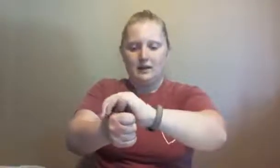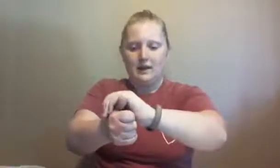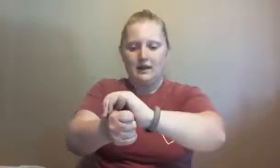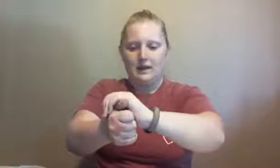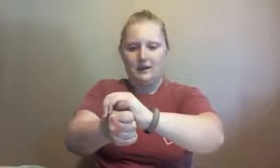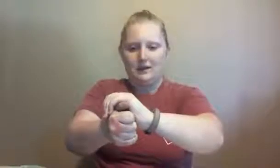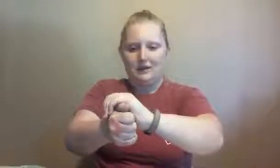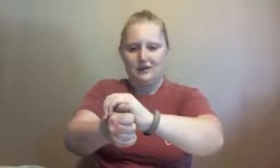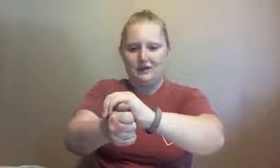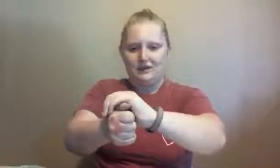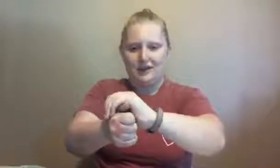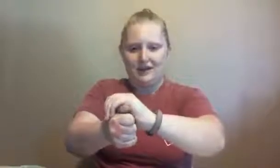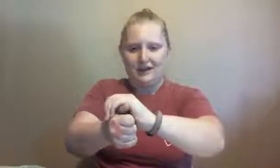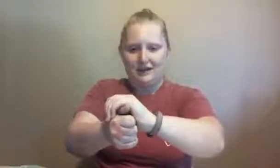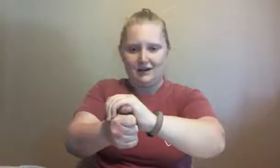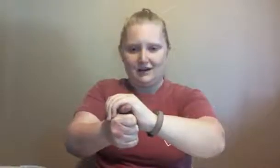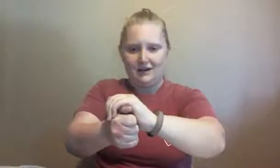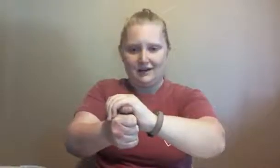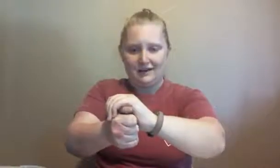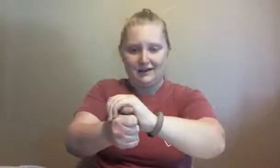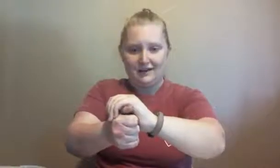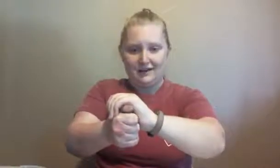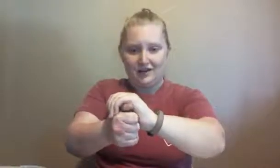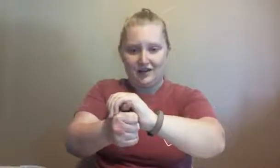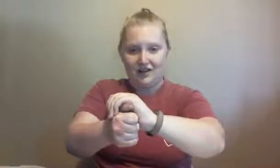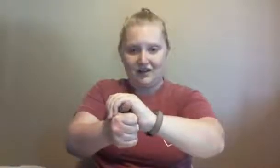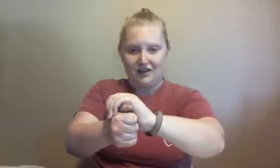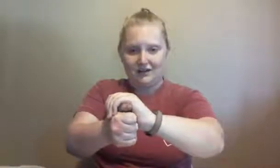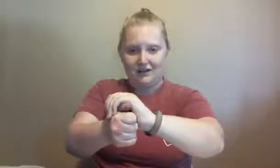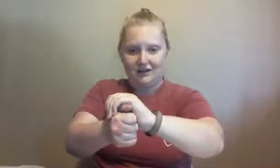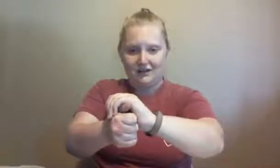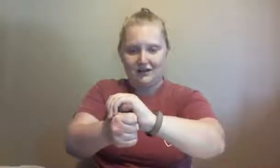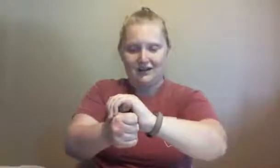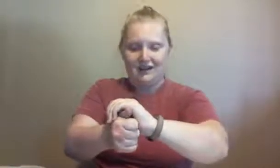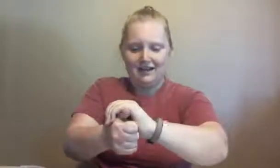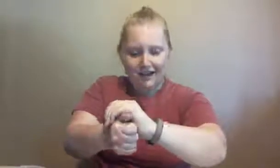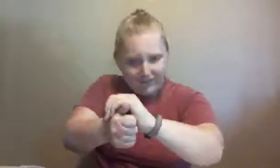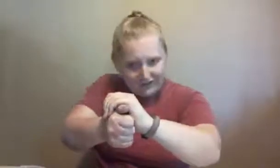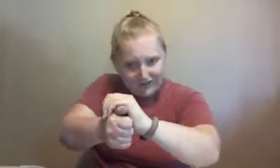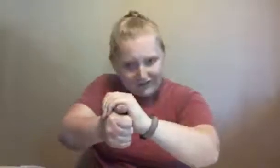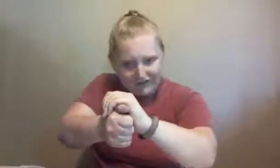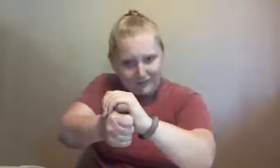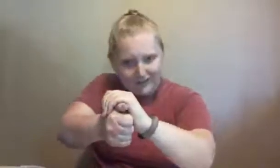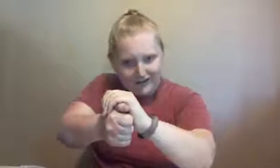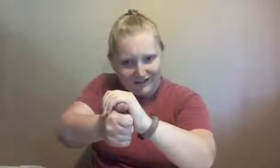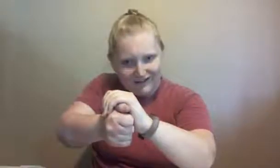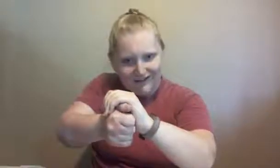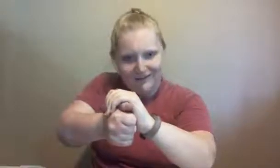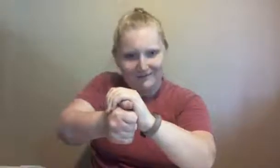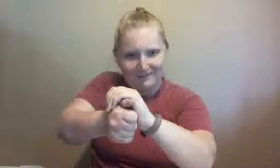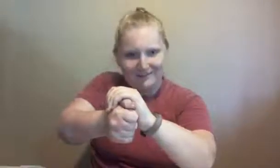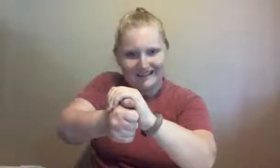and then you put your other hand over it like a shell of a turtle, and then you just wiggle your thumb.